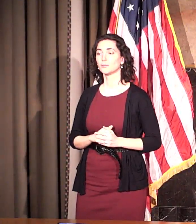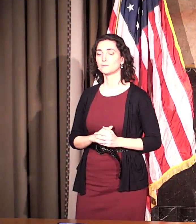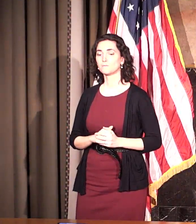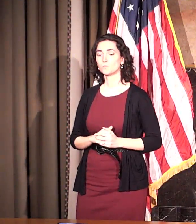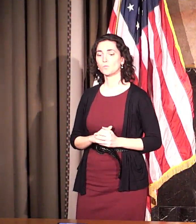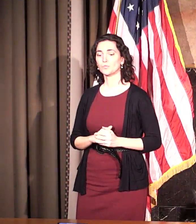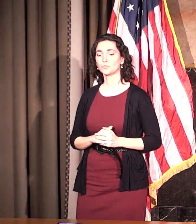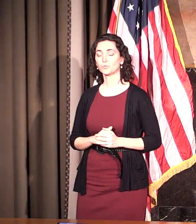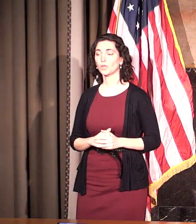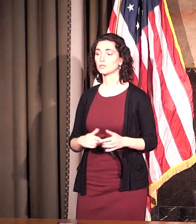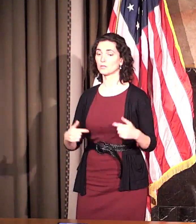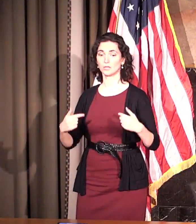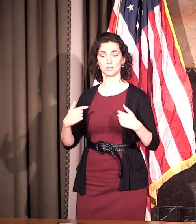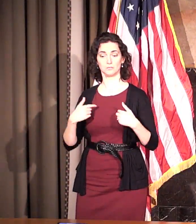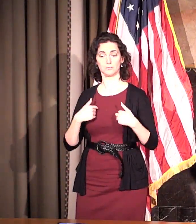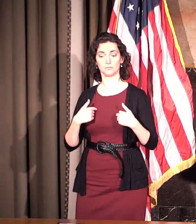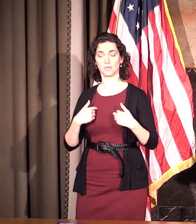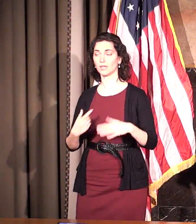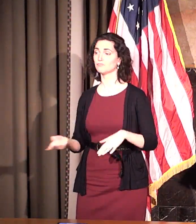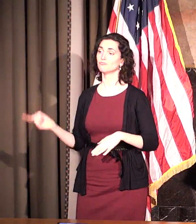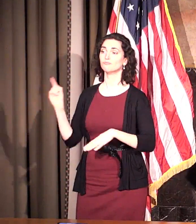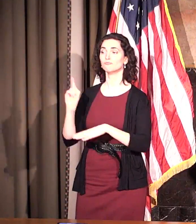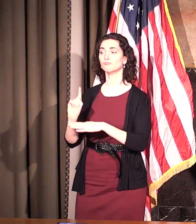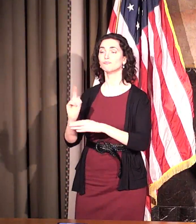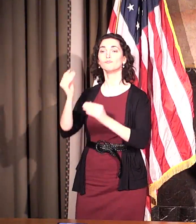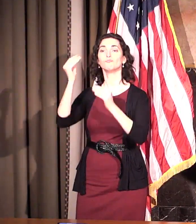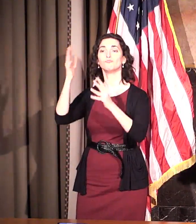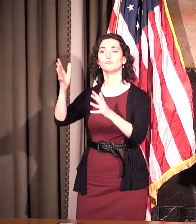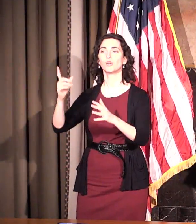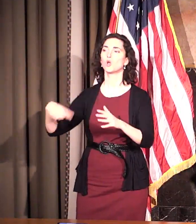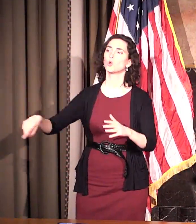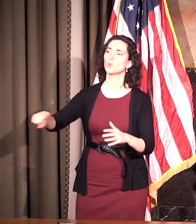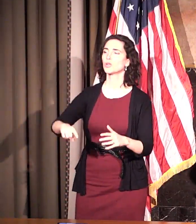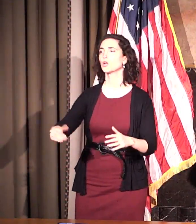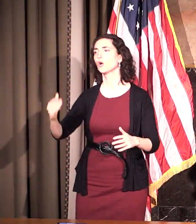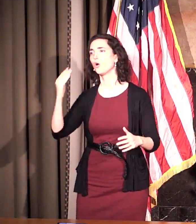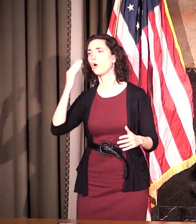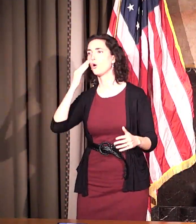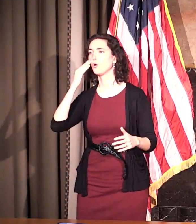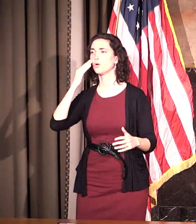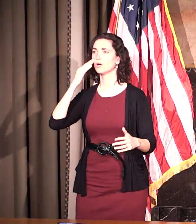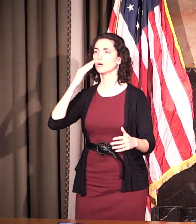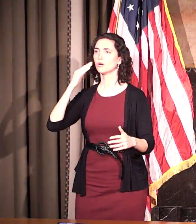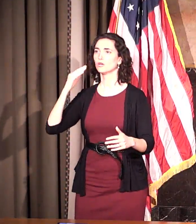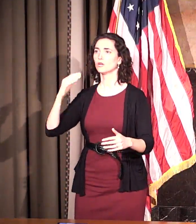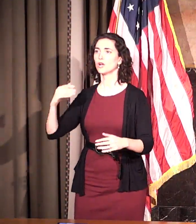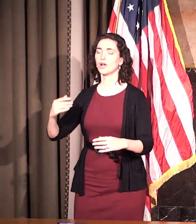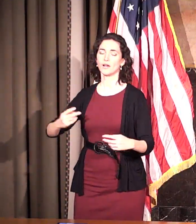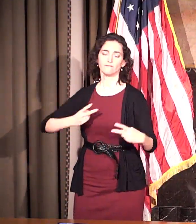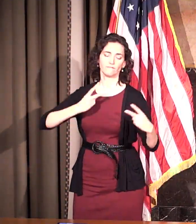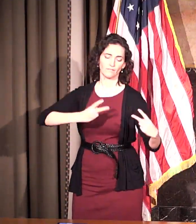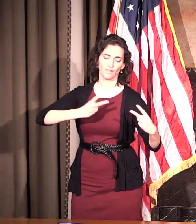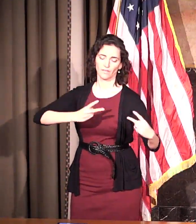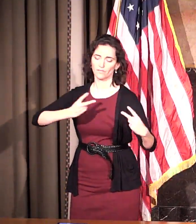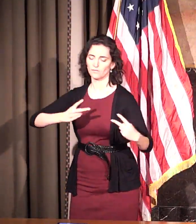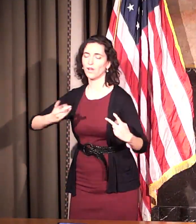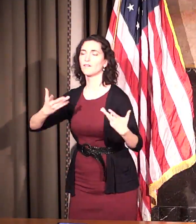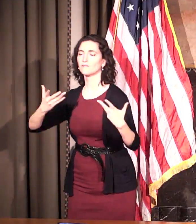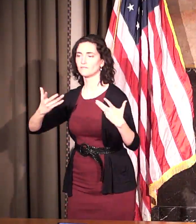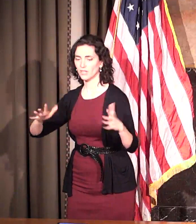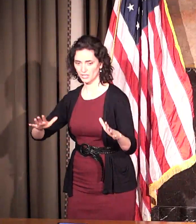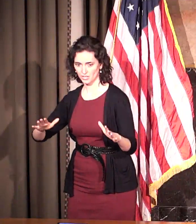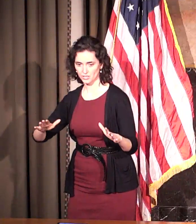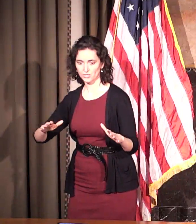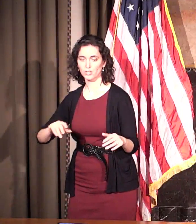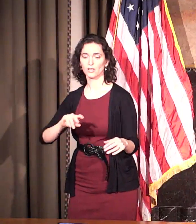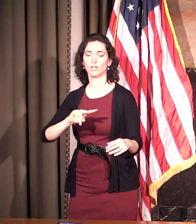precision to stand here and say we know that once all of our visits are made, they call them clinics,